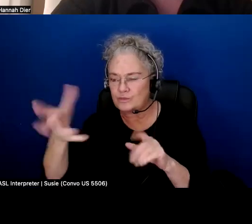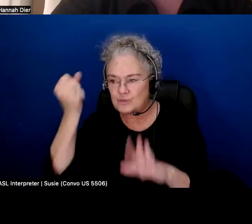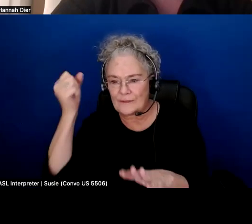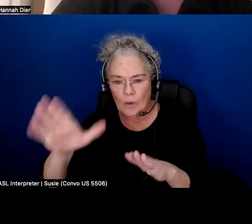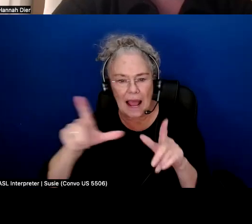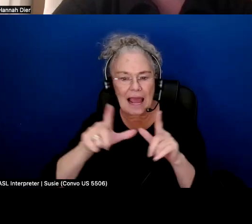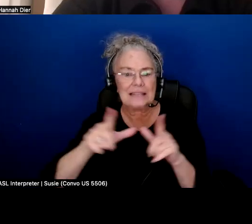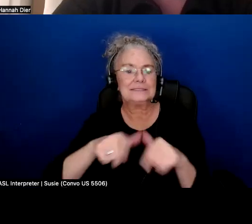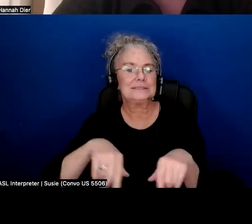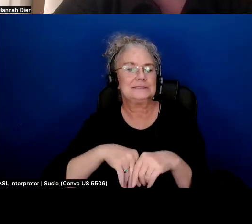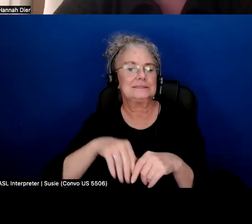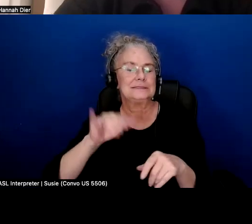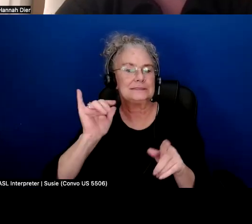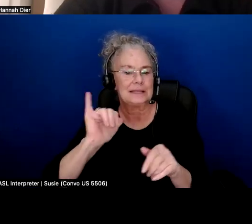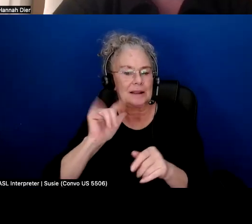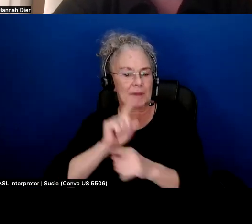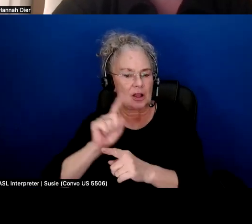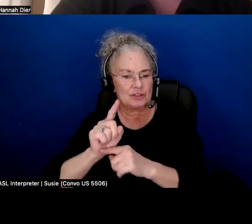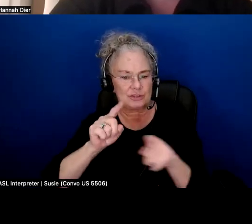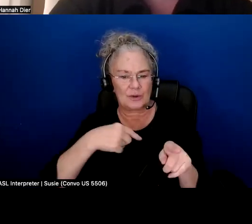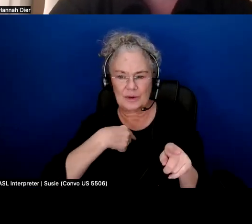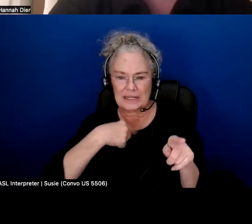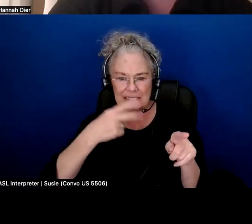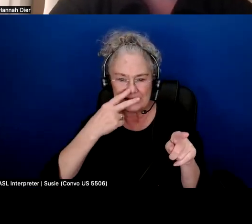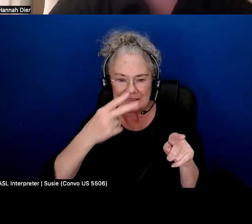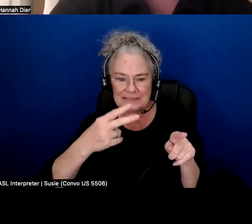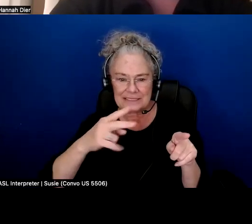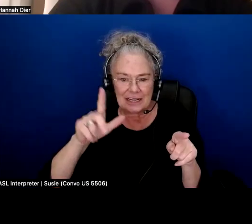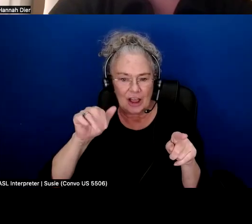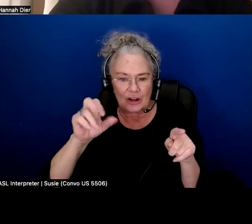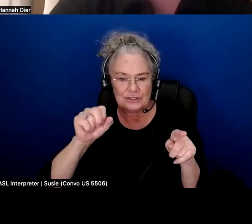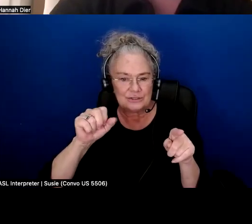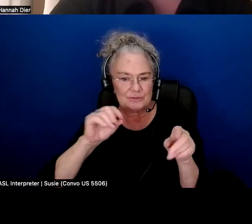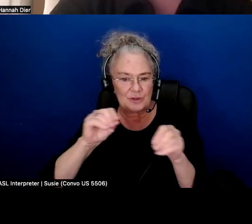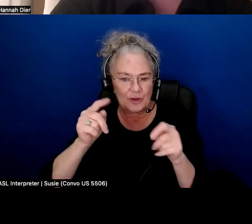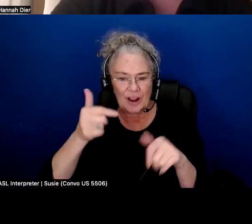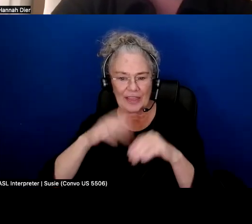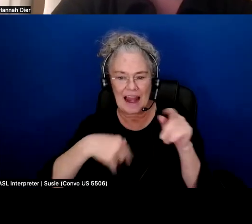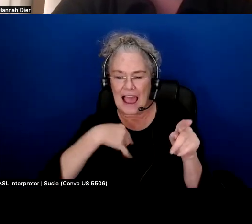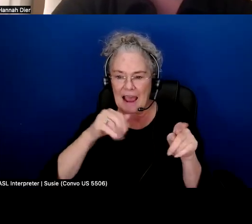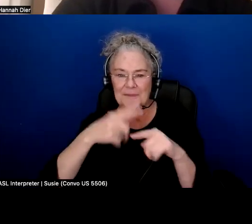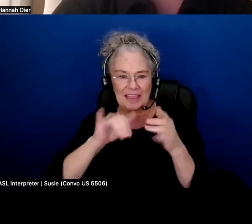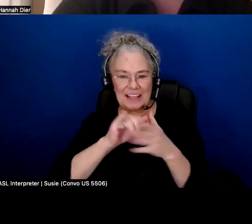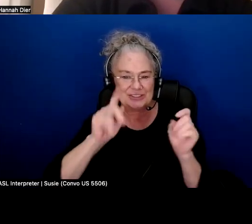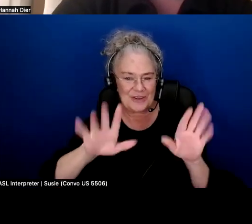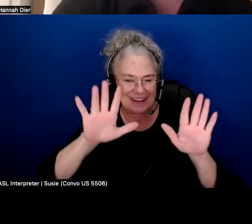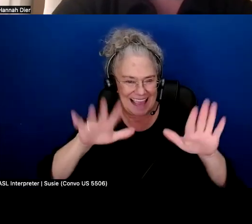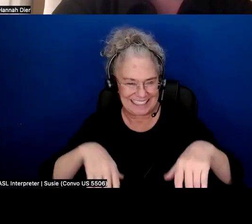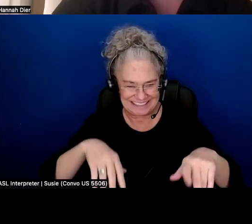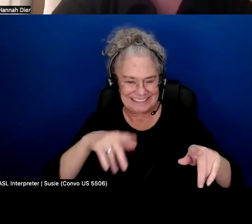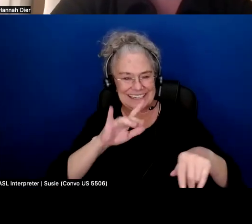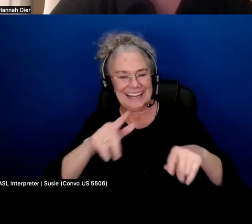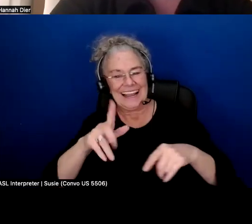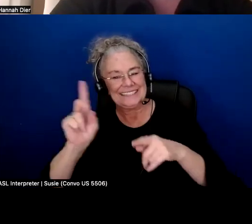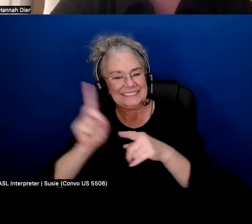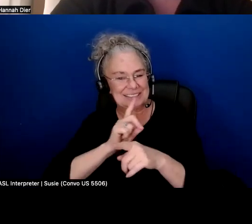There are also, and I see Laura's moving quicker than I am, but that's okay because these are all, the next section is disciplinary